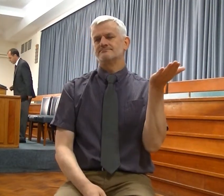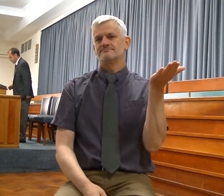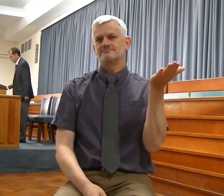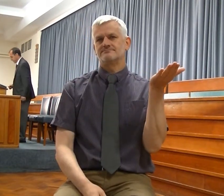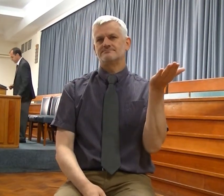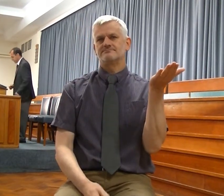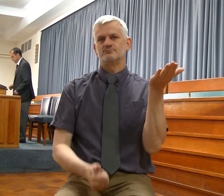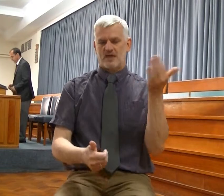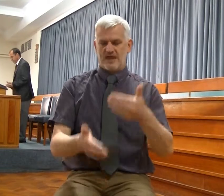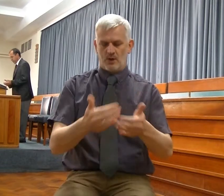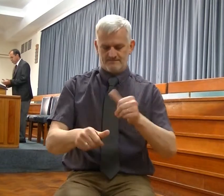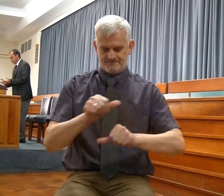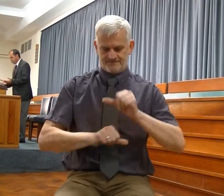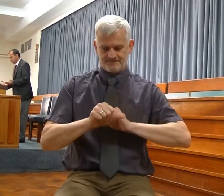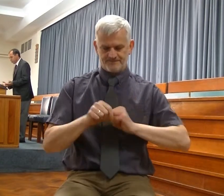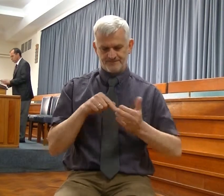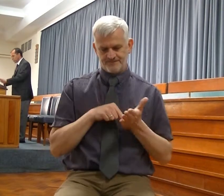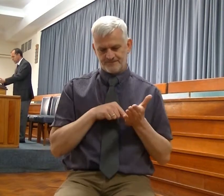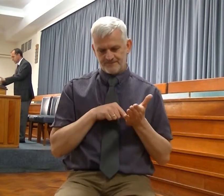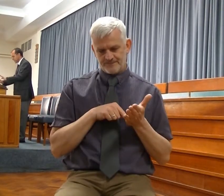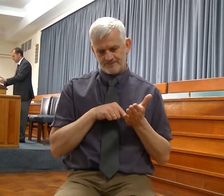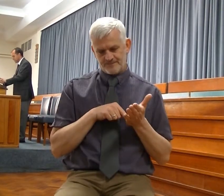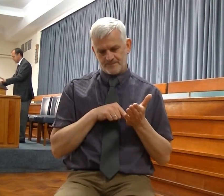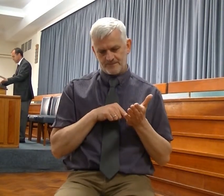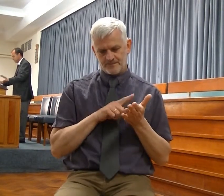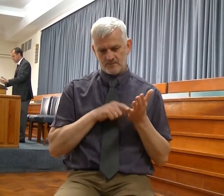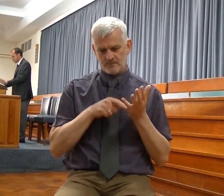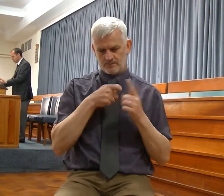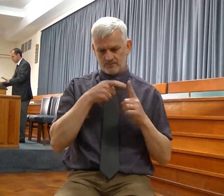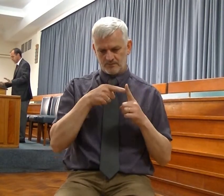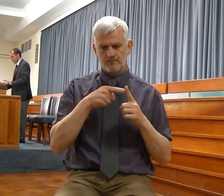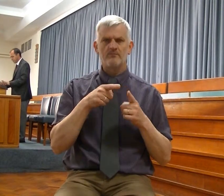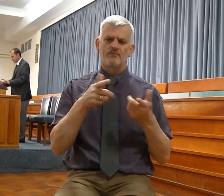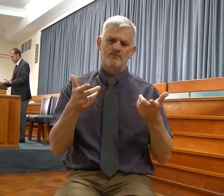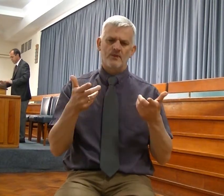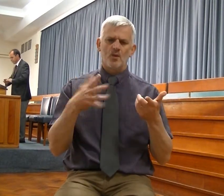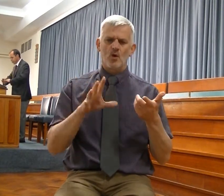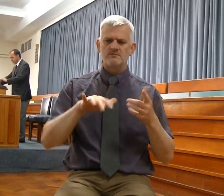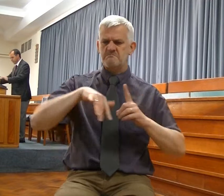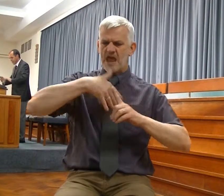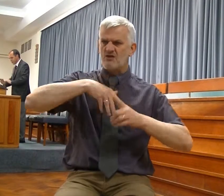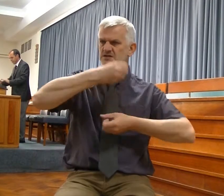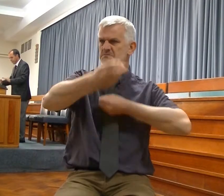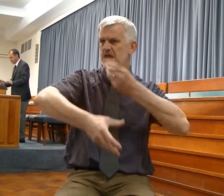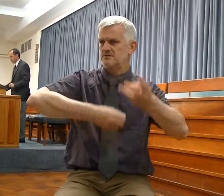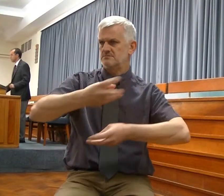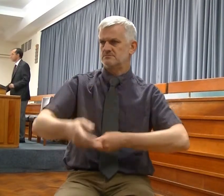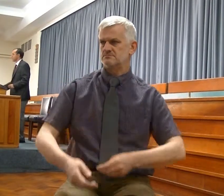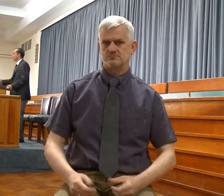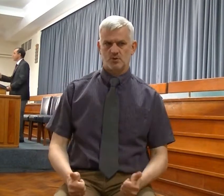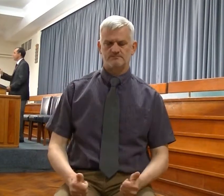So coming to our text, we want to look to set up the scene. There is something happening there to lay down